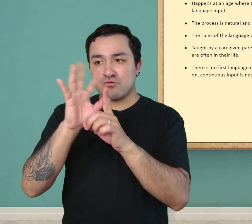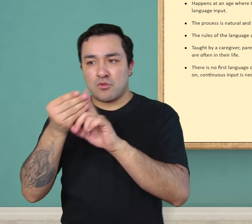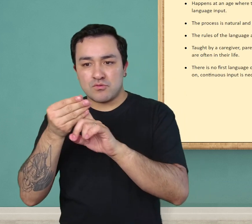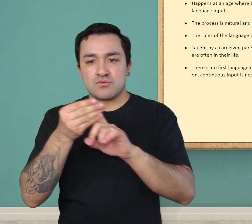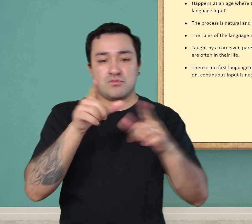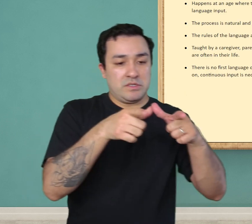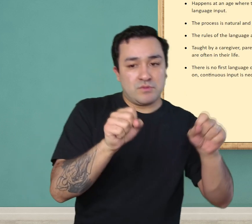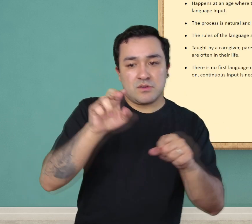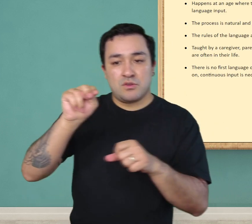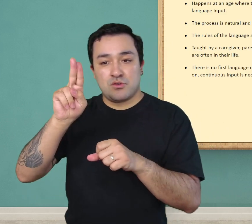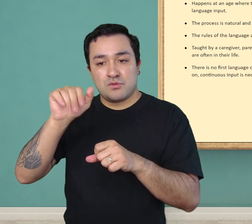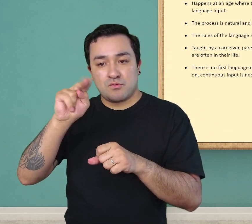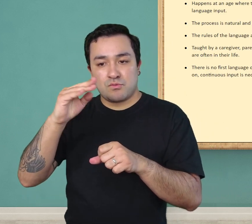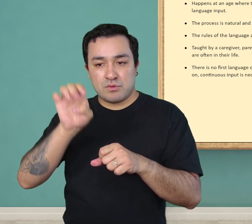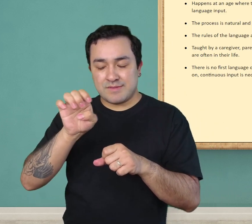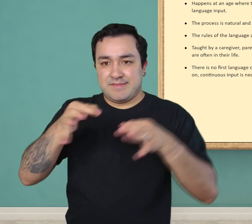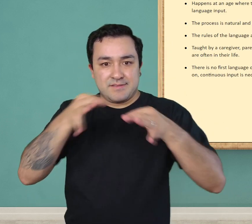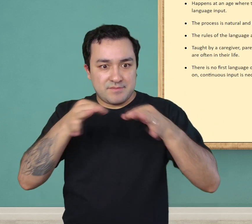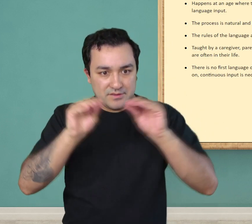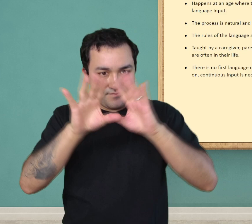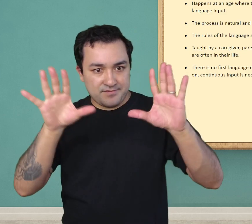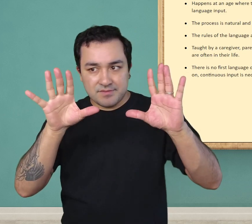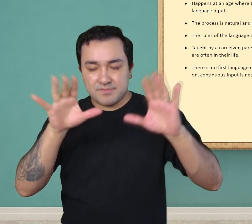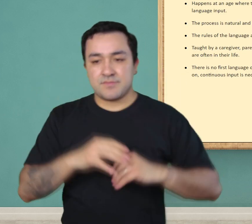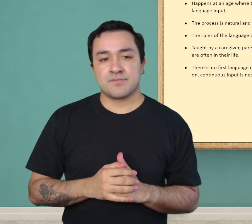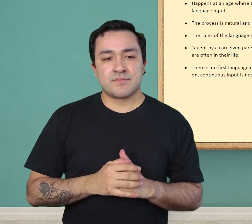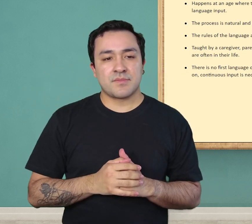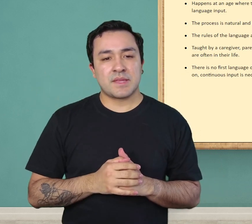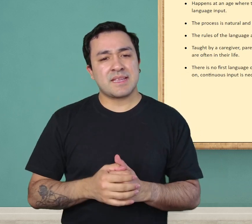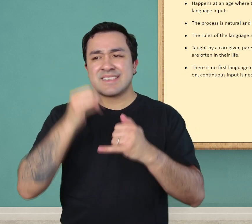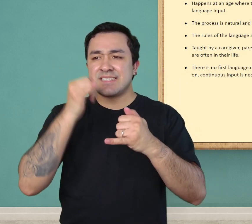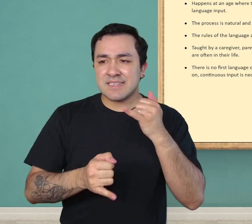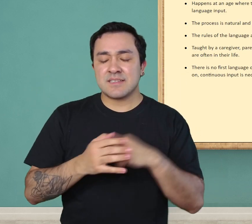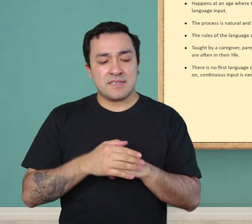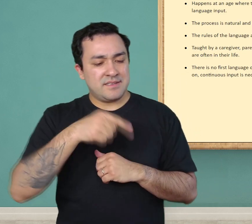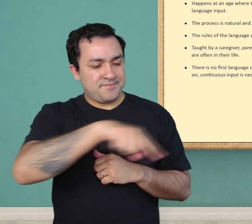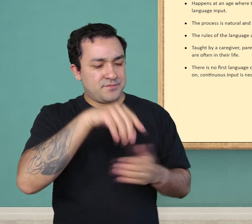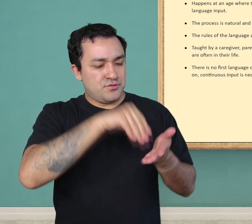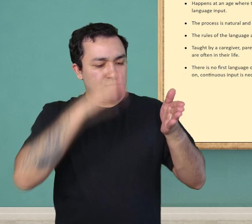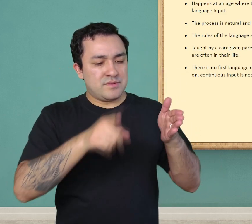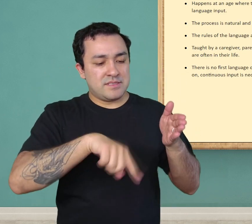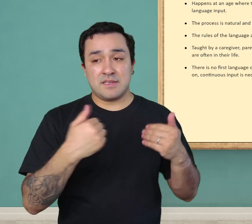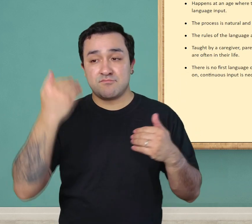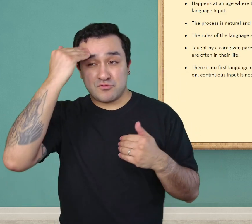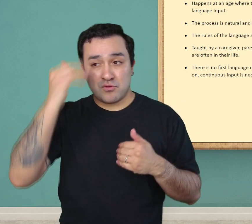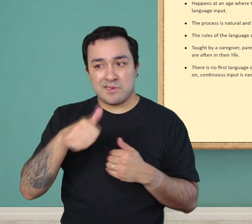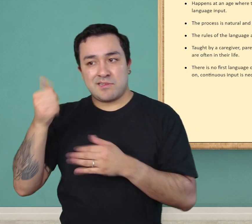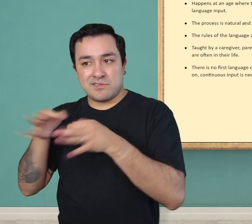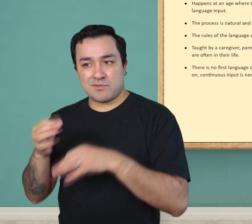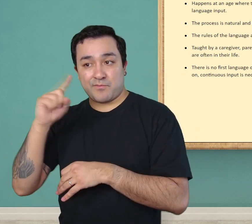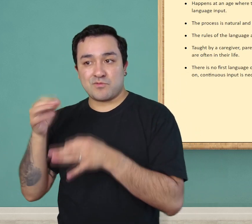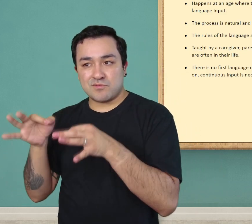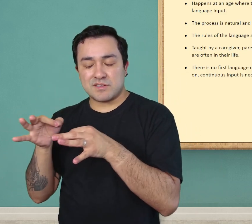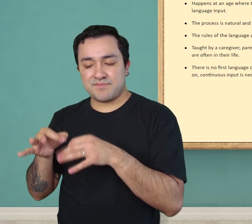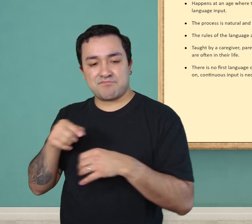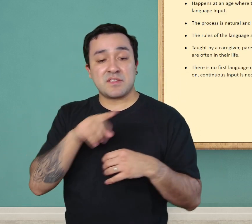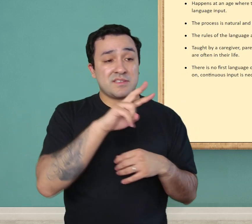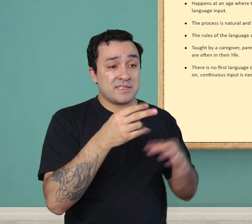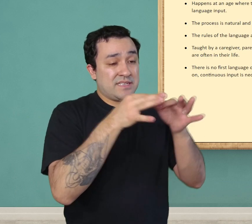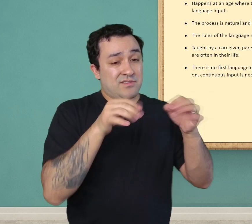able to explain cultural and linguistic nuances to the student. Lastly, unlike language acquisition, the person already has